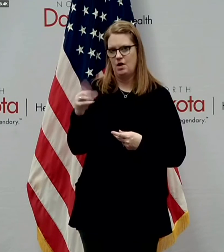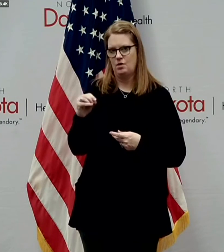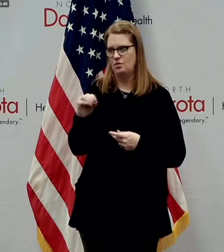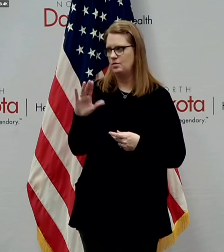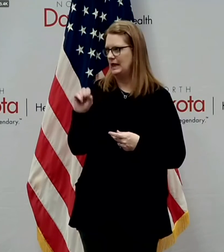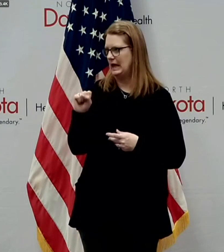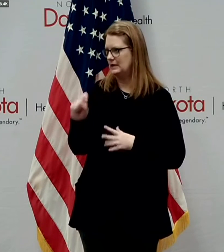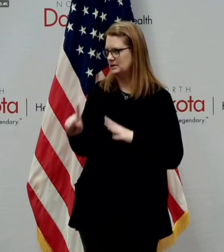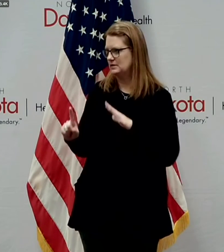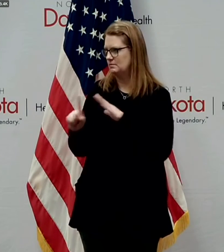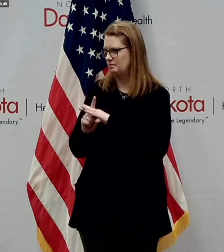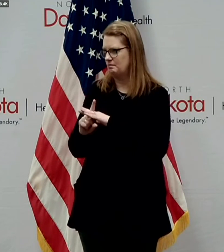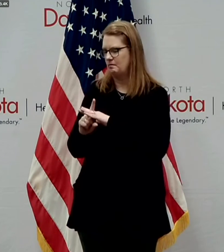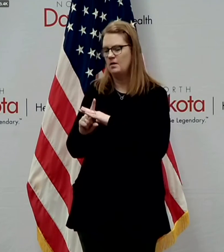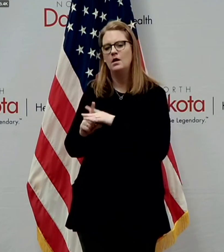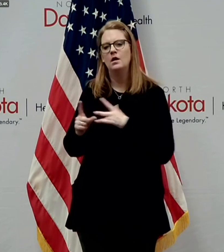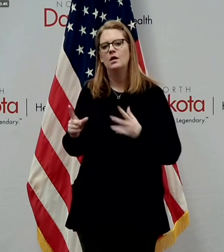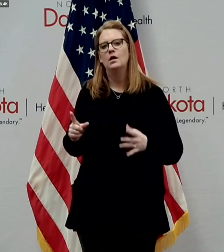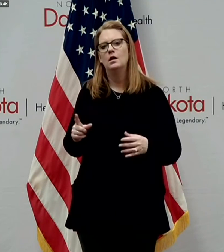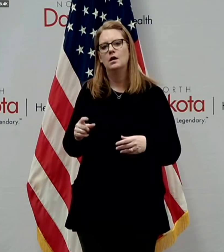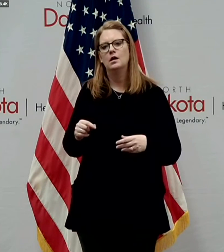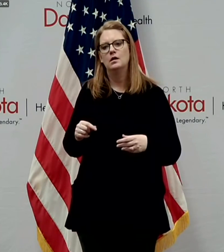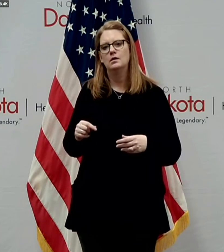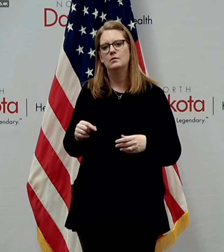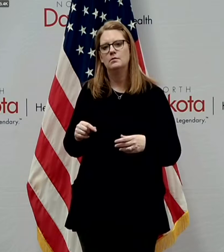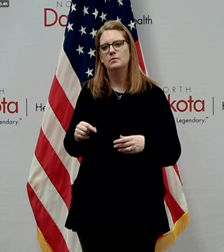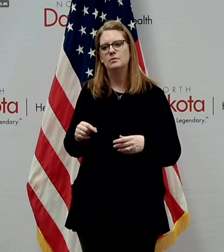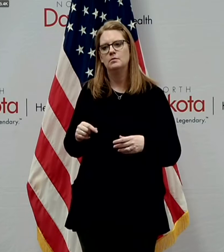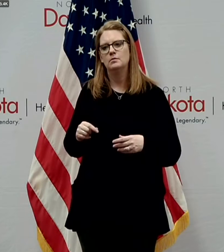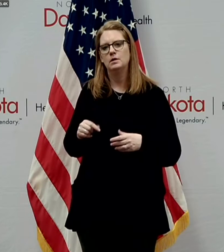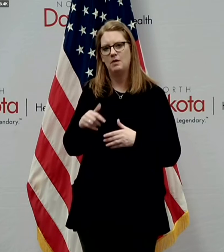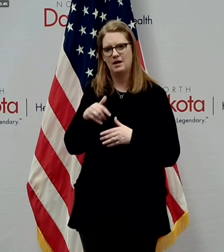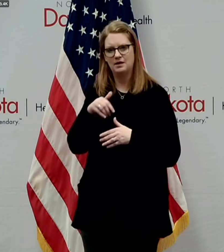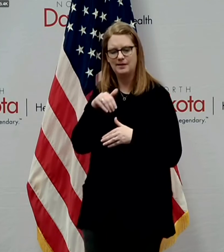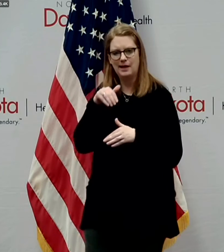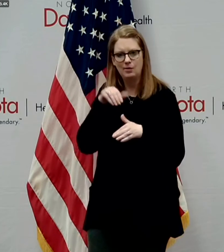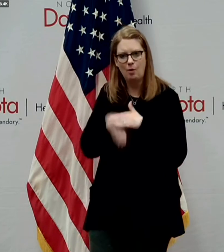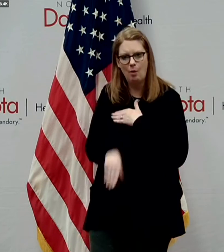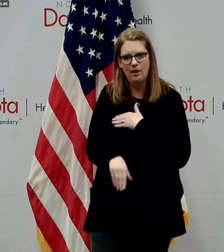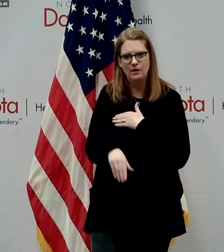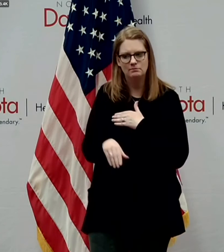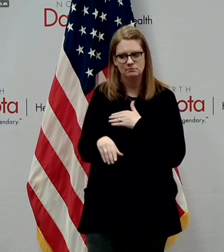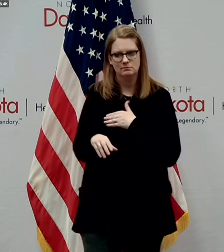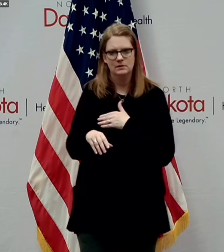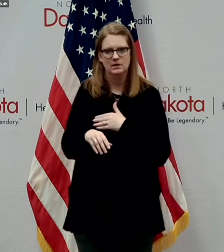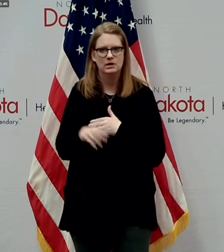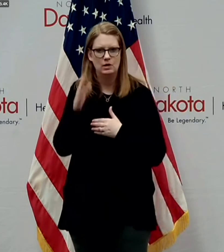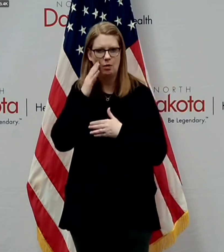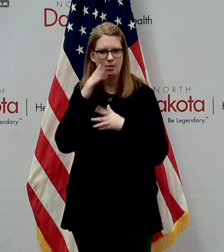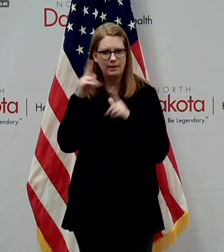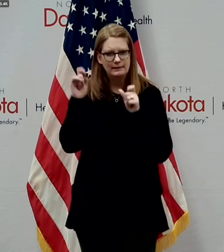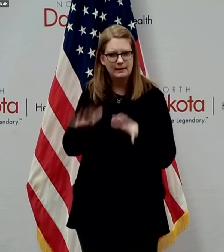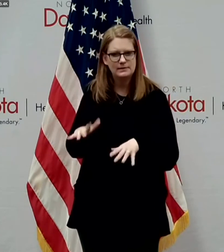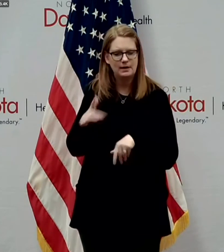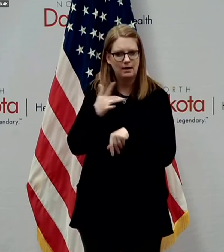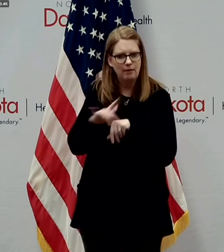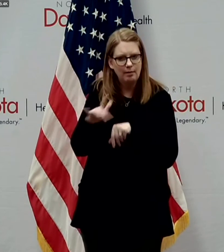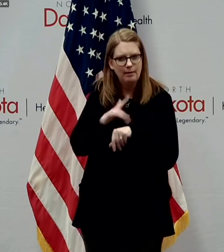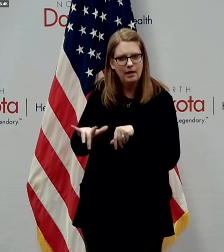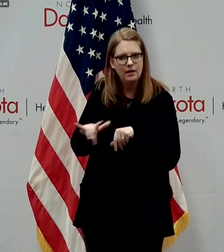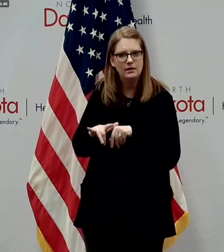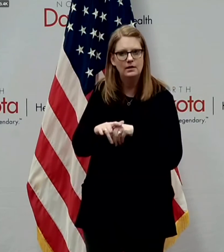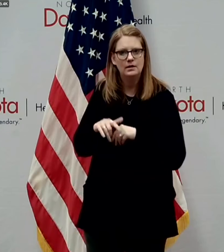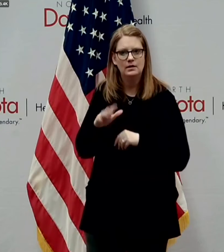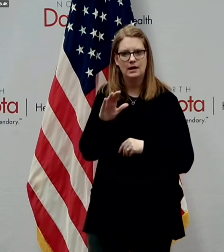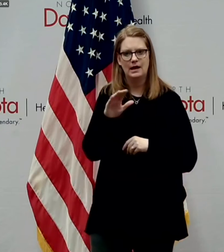when that happens, we want to come in and do what we've done, which is have the testing capacity to come in. In case